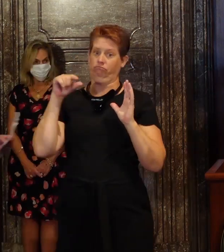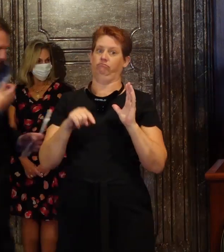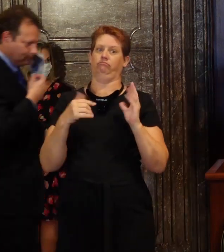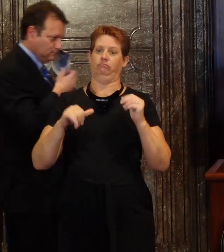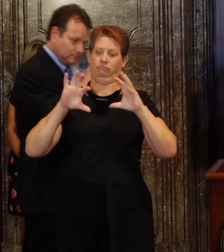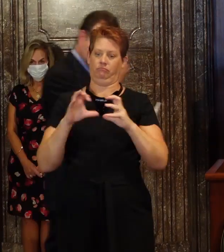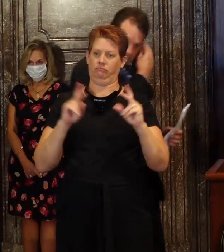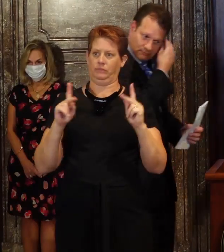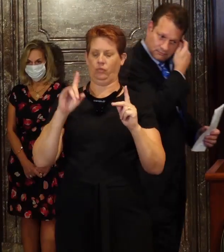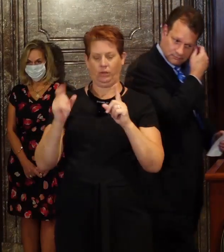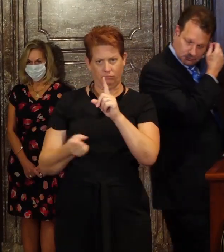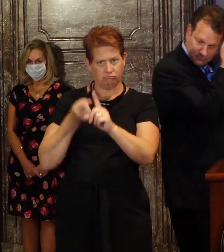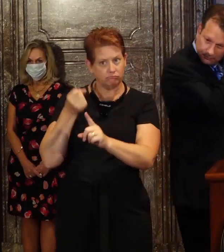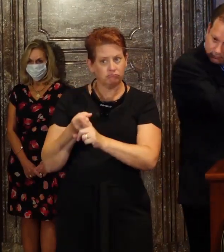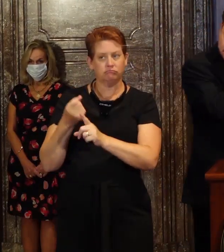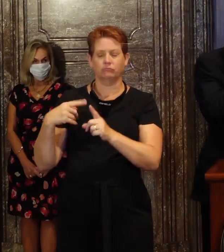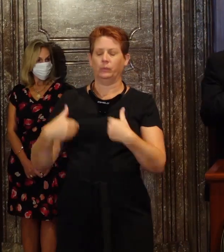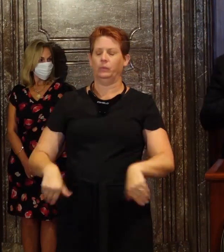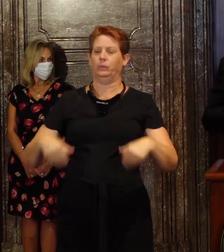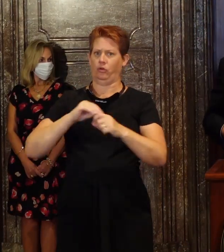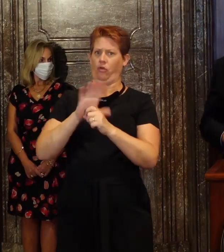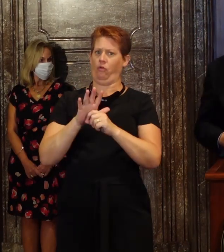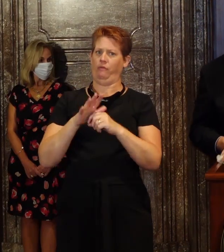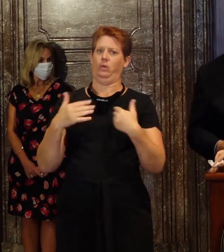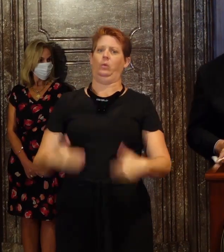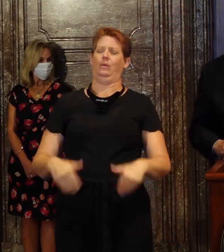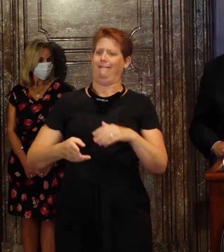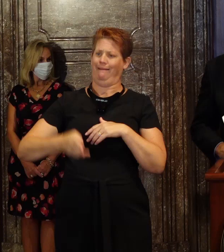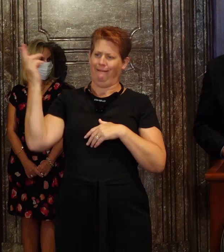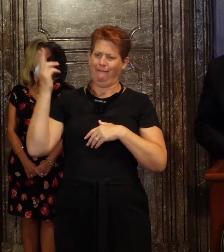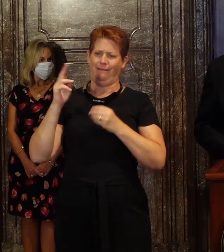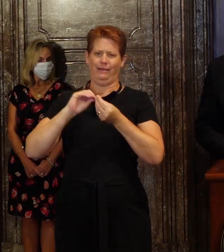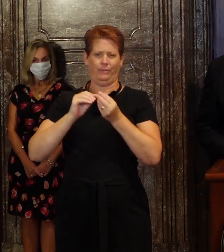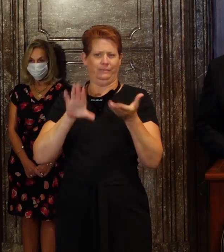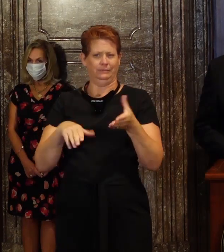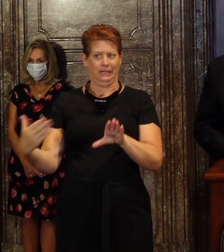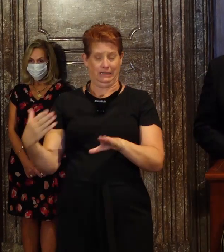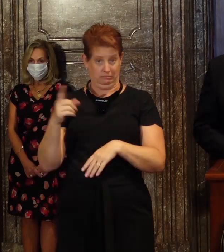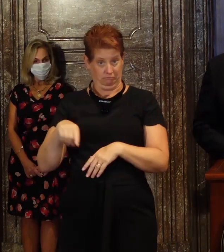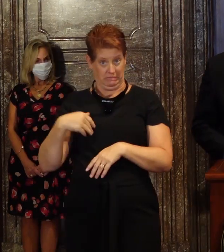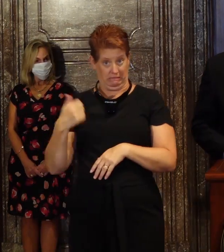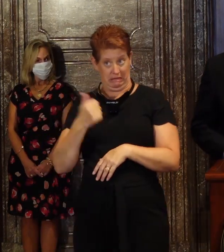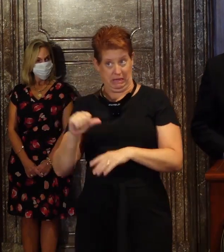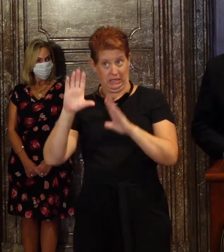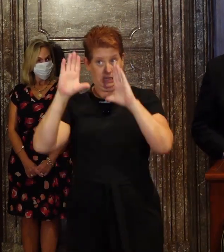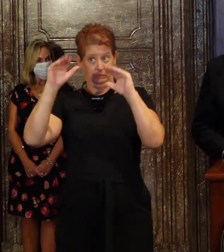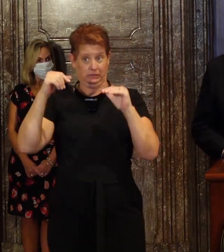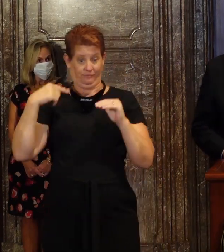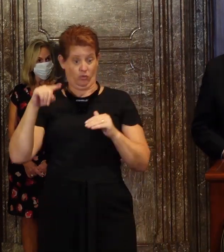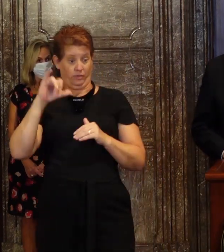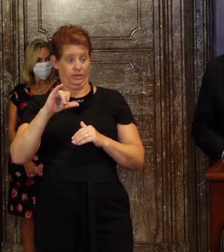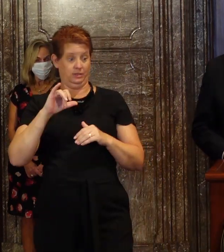very hard when it comes to COVID-19 and deaths. Does DHEC have any expectation as to how the introduction